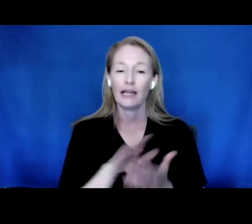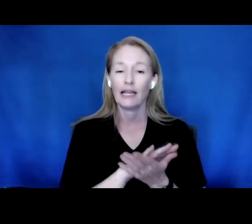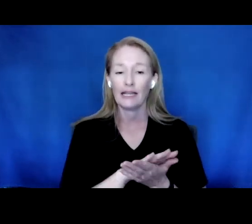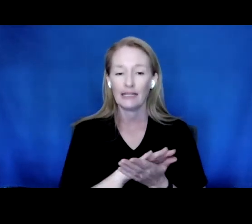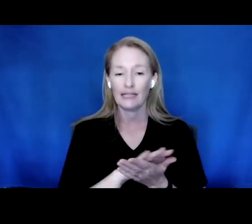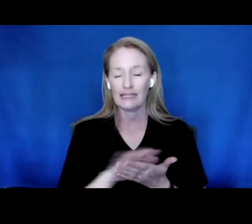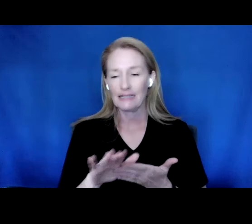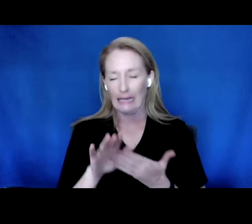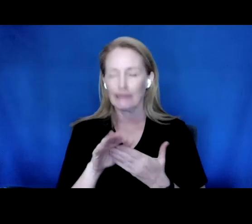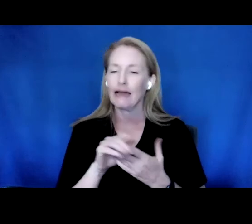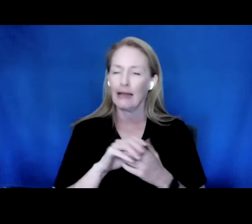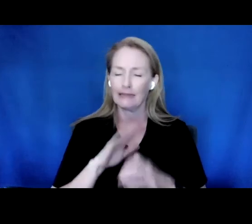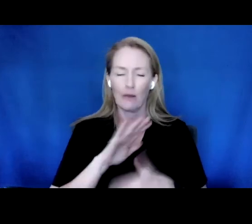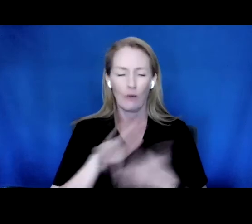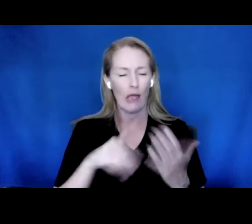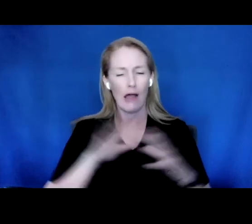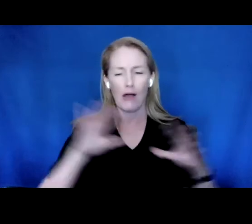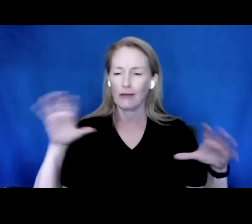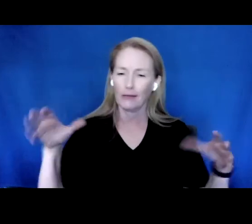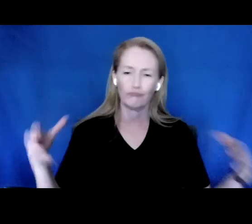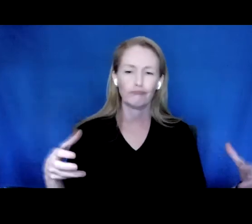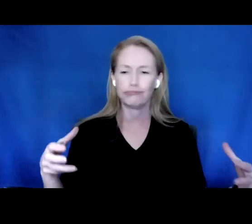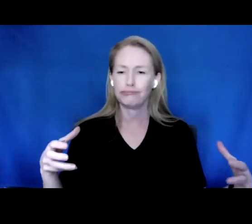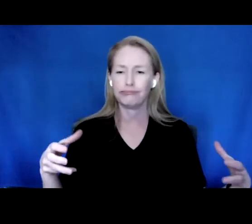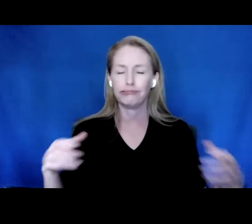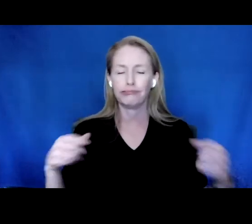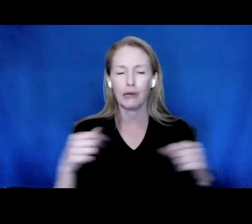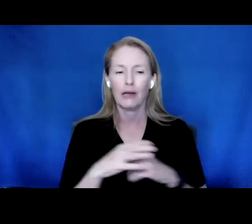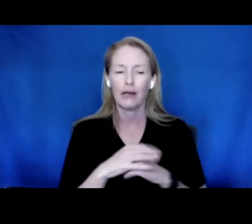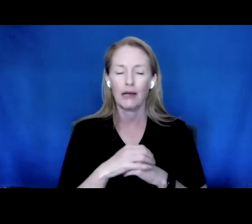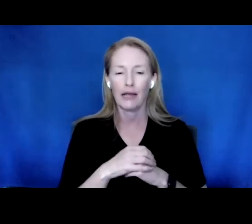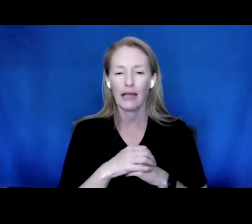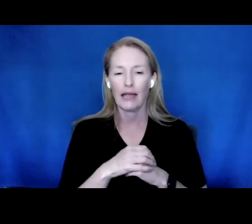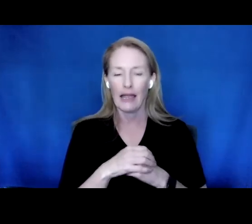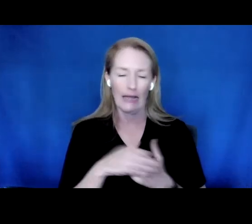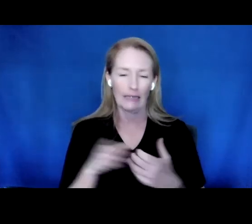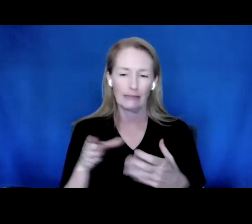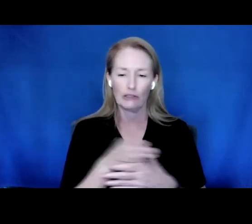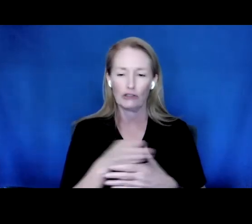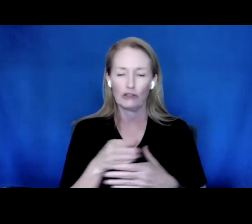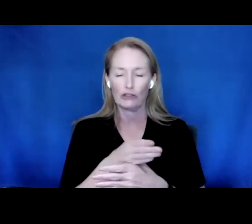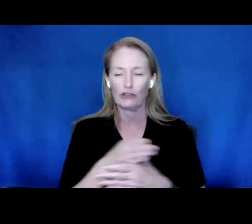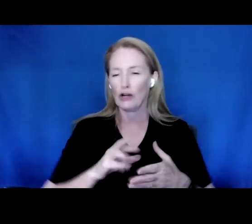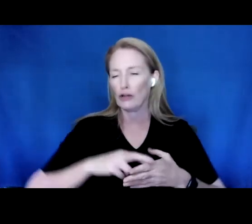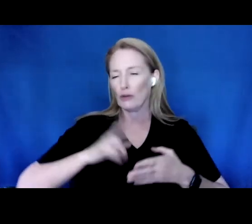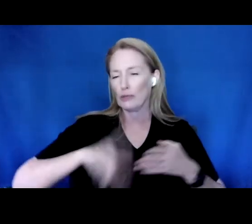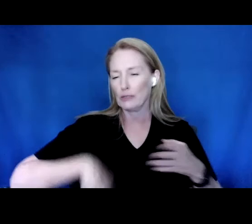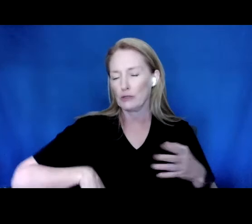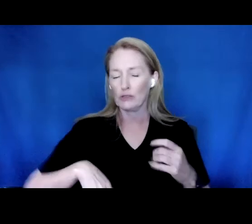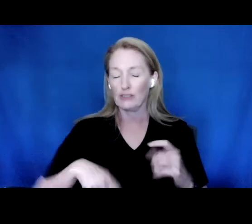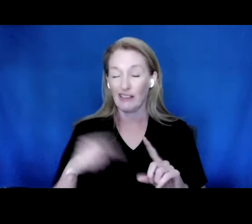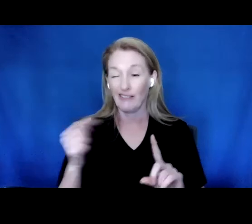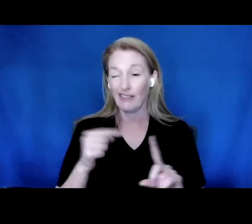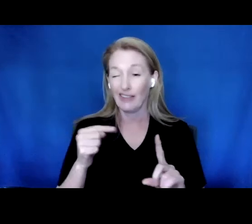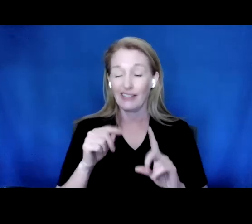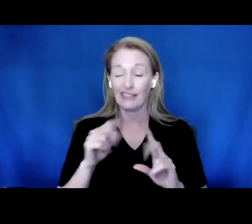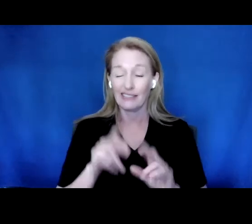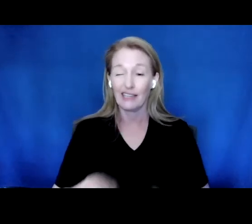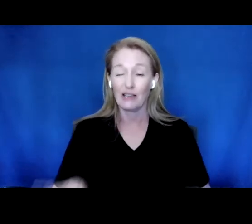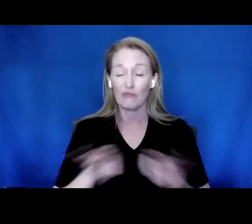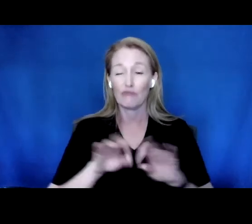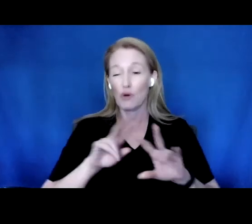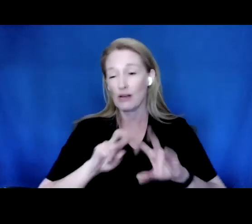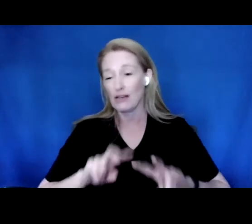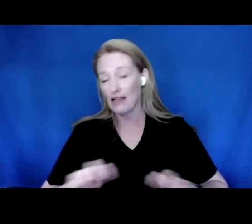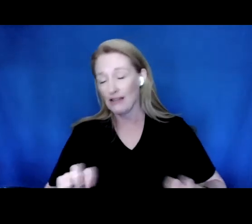really share the findings of this really important analysis that hasn't been done in our state for quite some time. And again, thank you